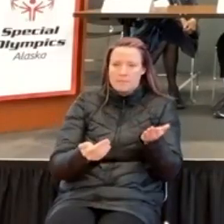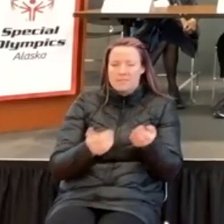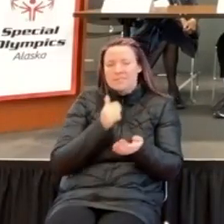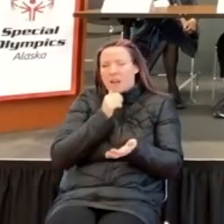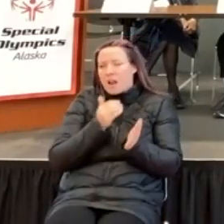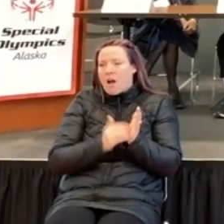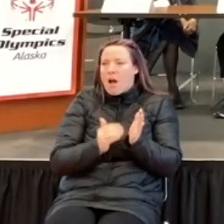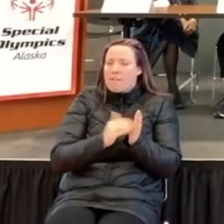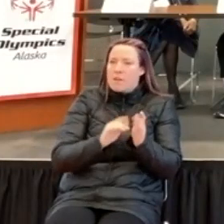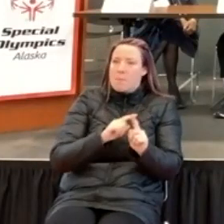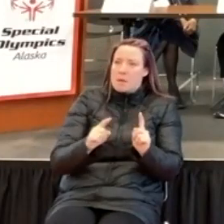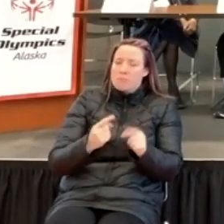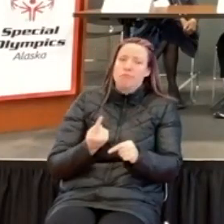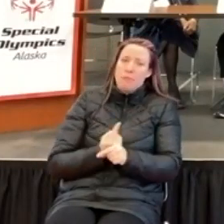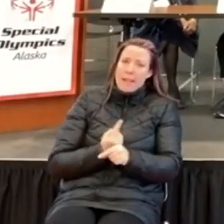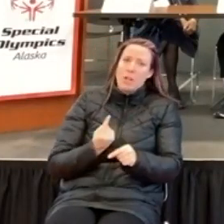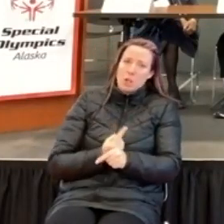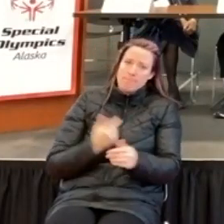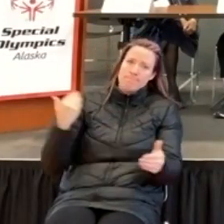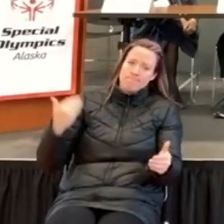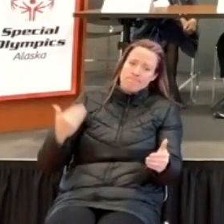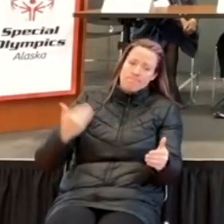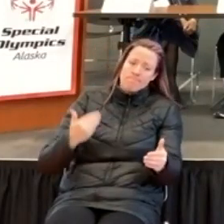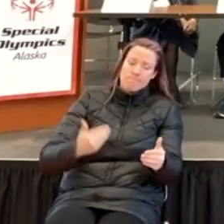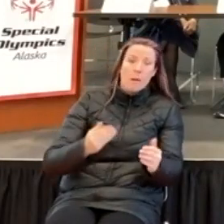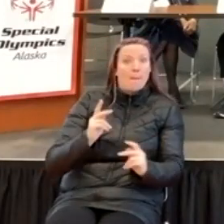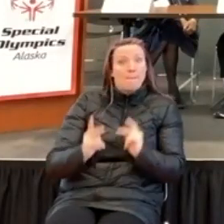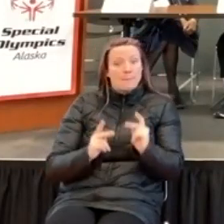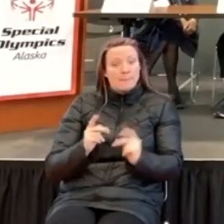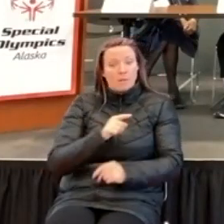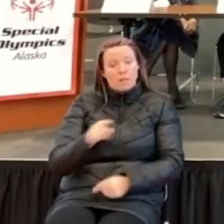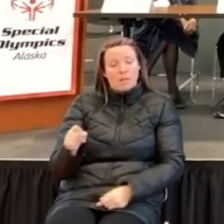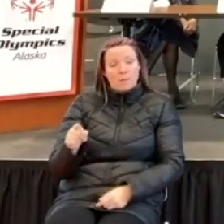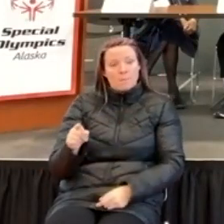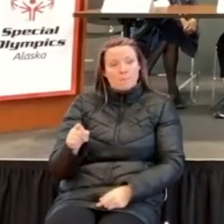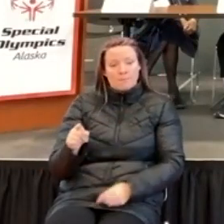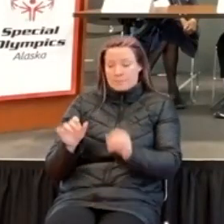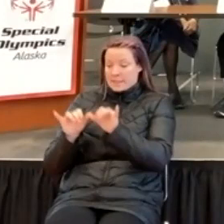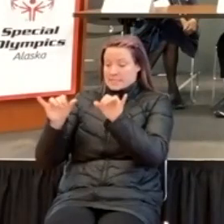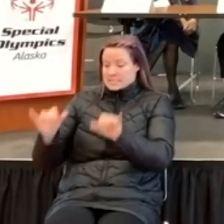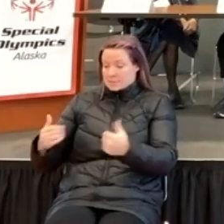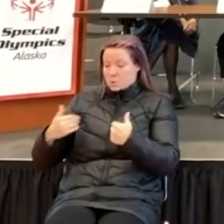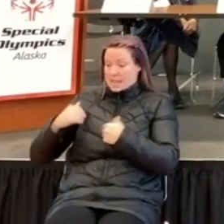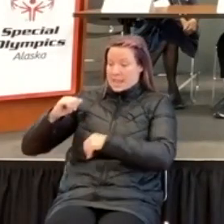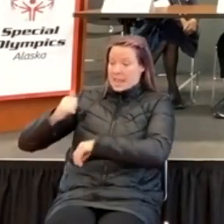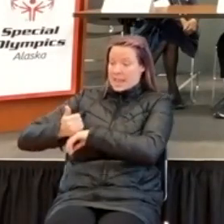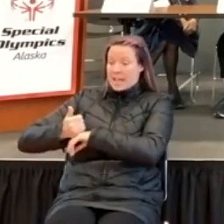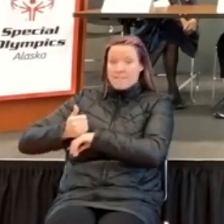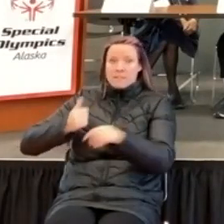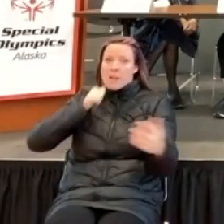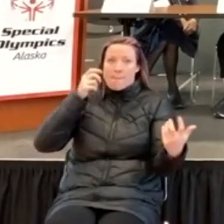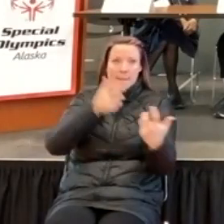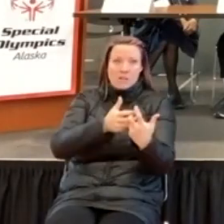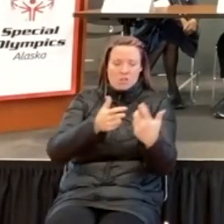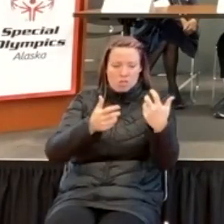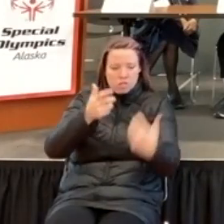but on a pretty regular basis, people where the system that we have in place is not working for them and